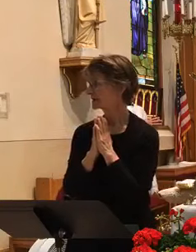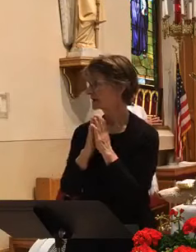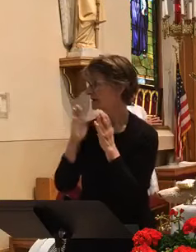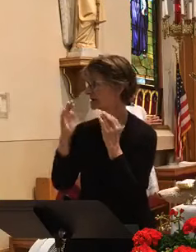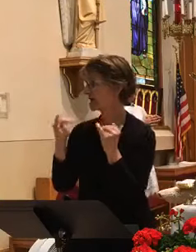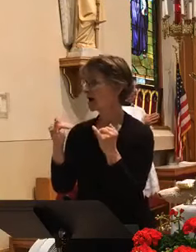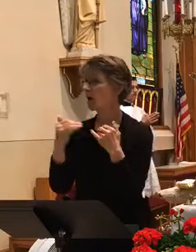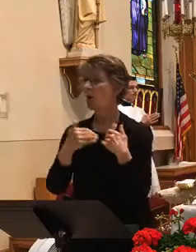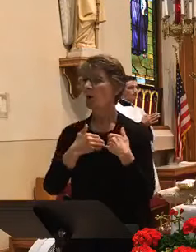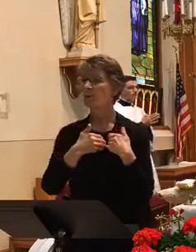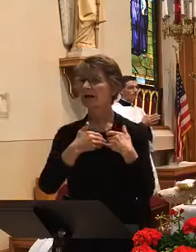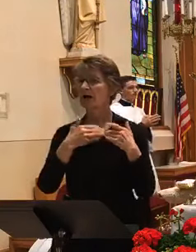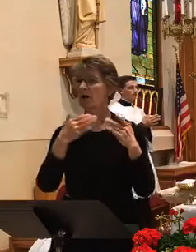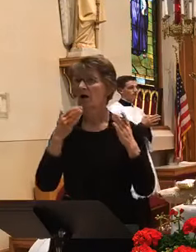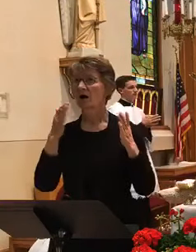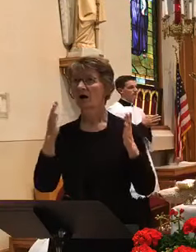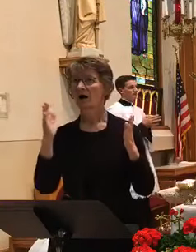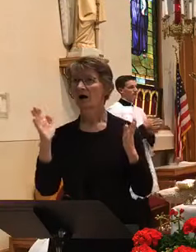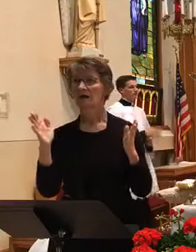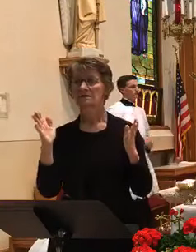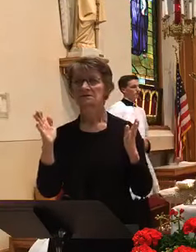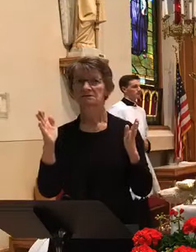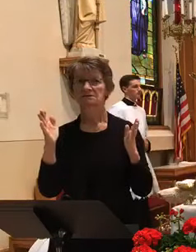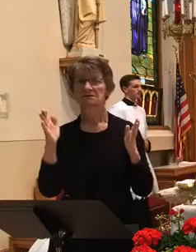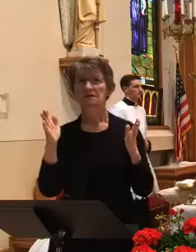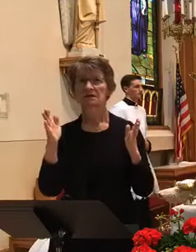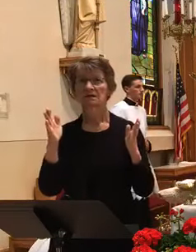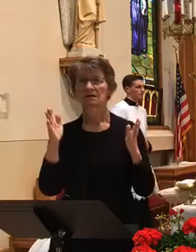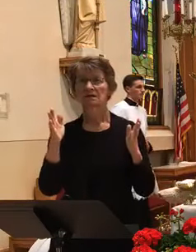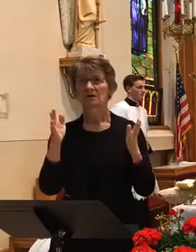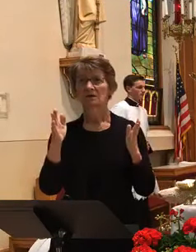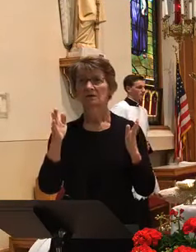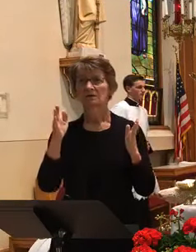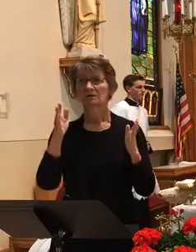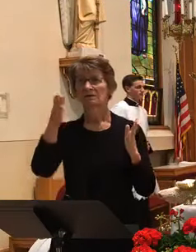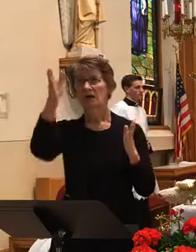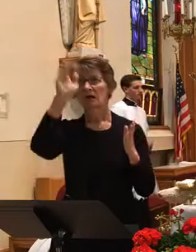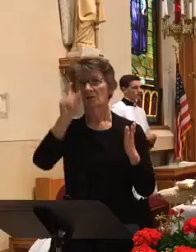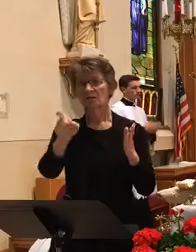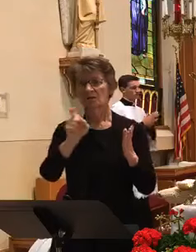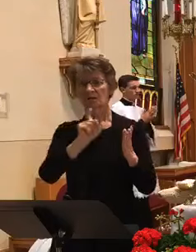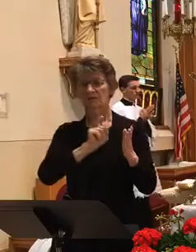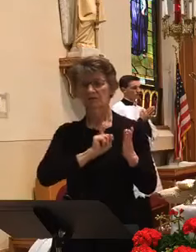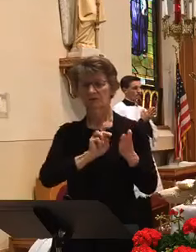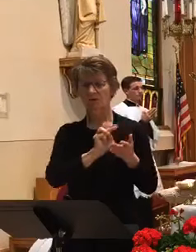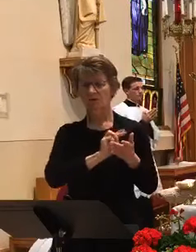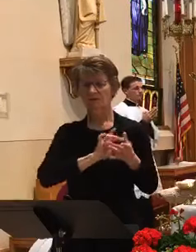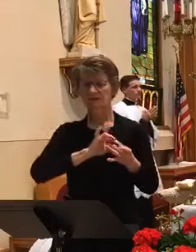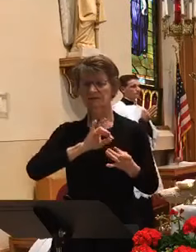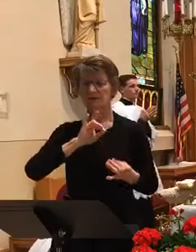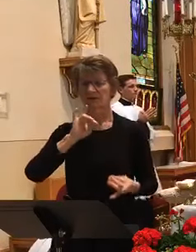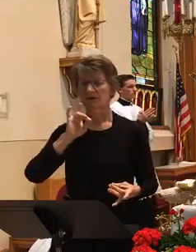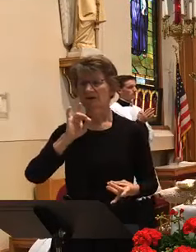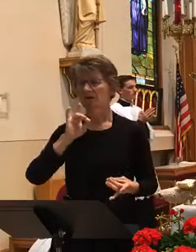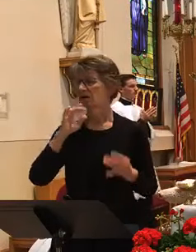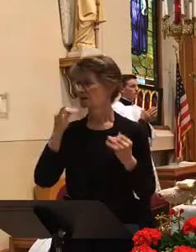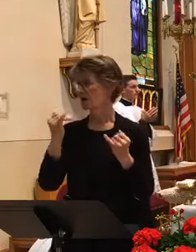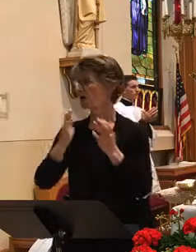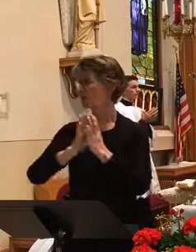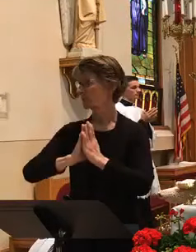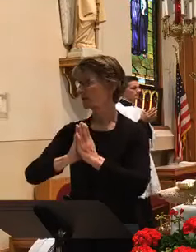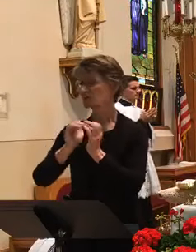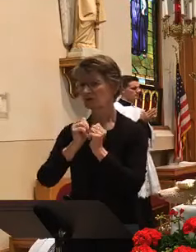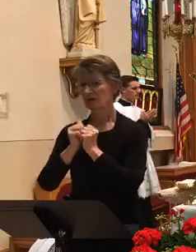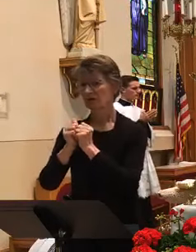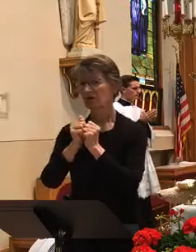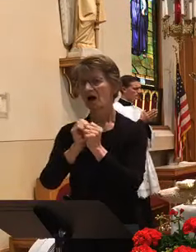Opening our heart, and the gift of that comes from our God and his gift of the Holy Spirit, we now pray with